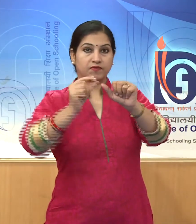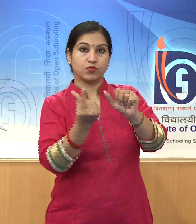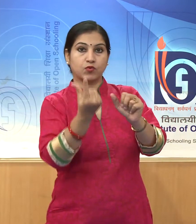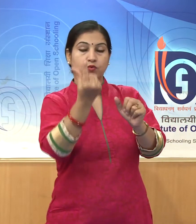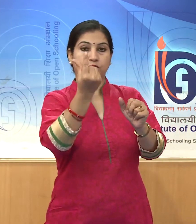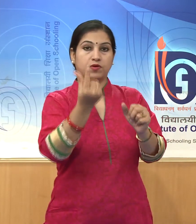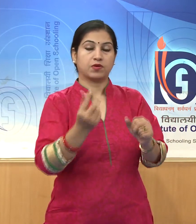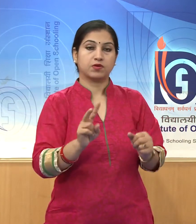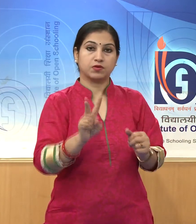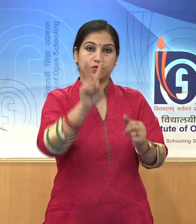Fauvism,